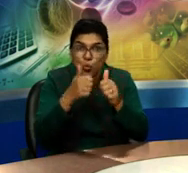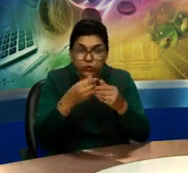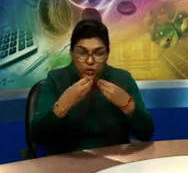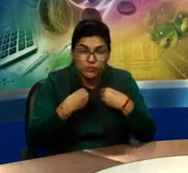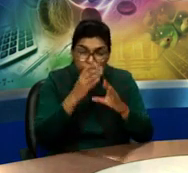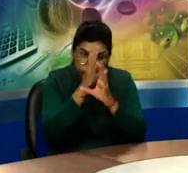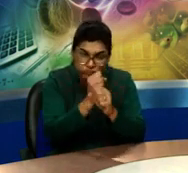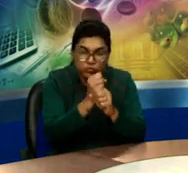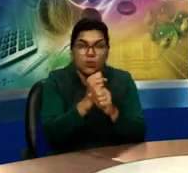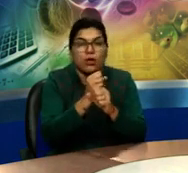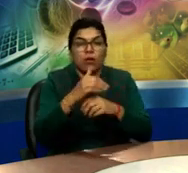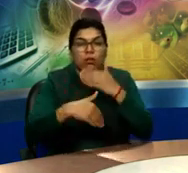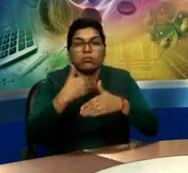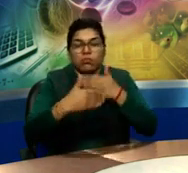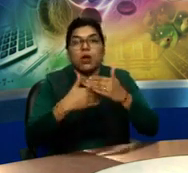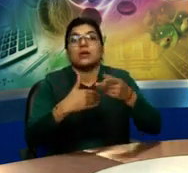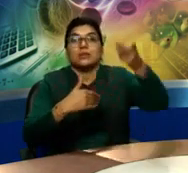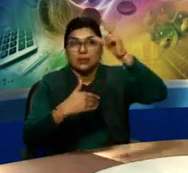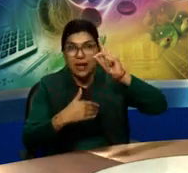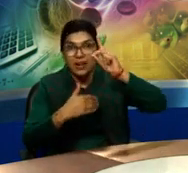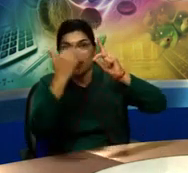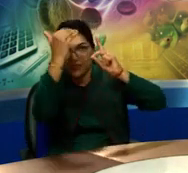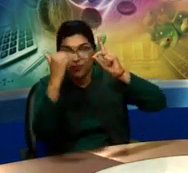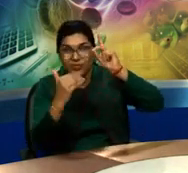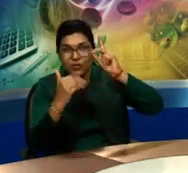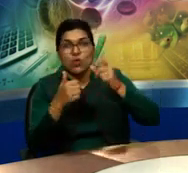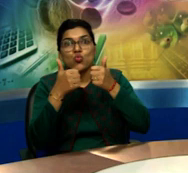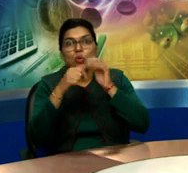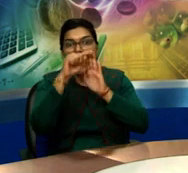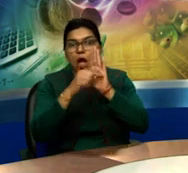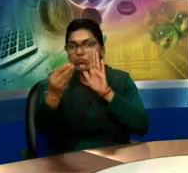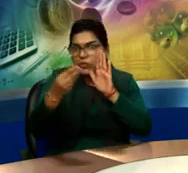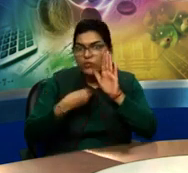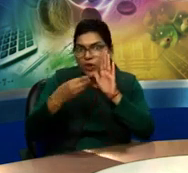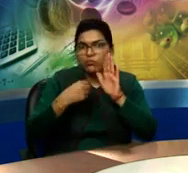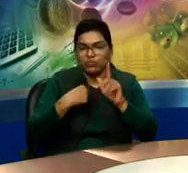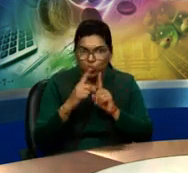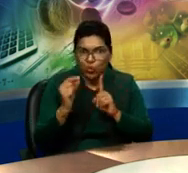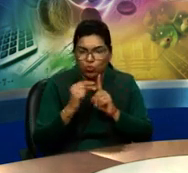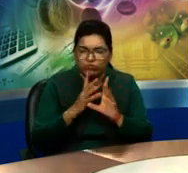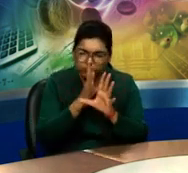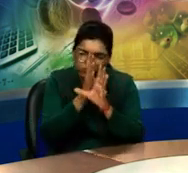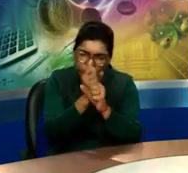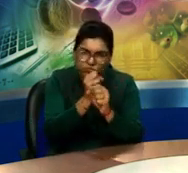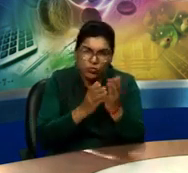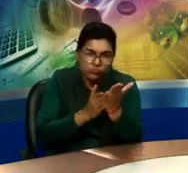we should follow all these points. As a worker, we should imbibe the good